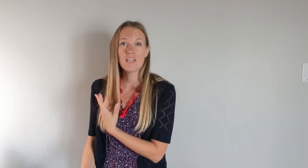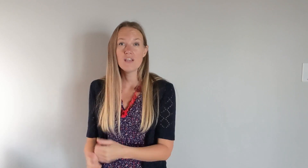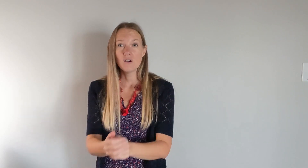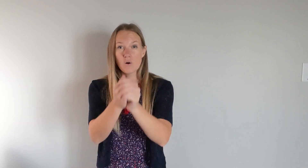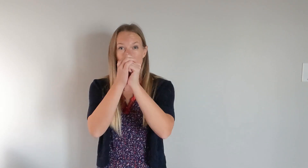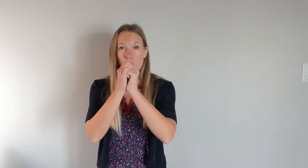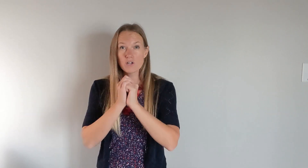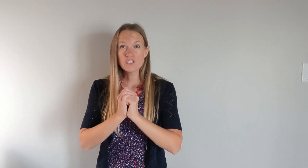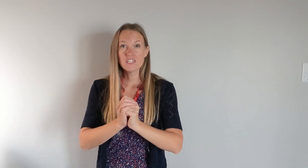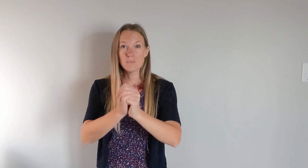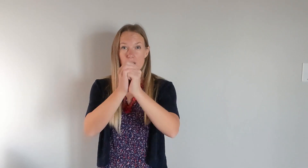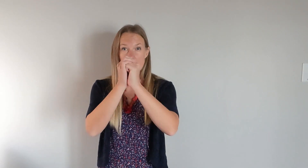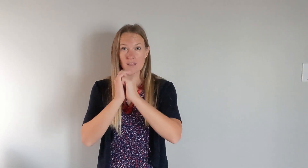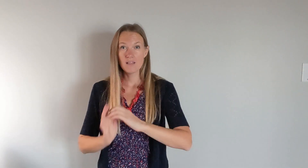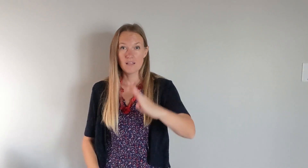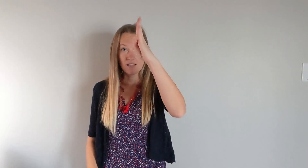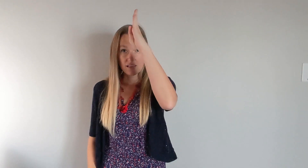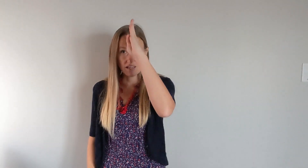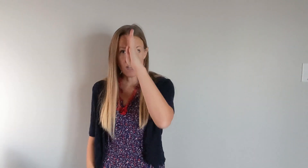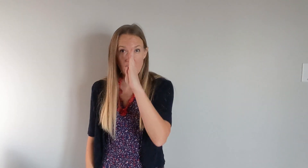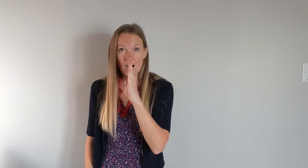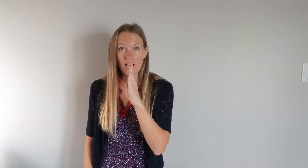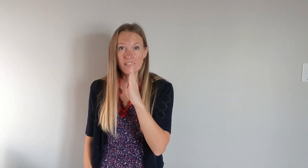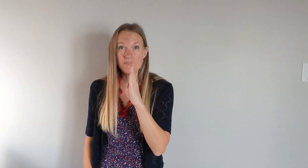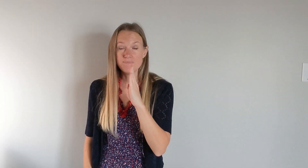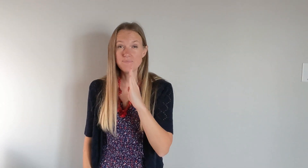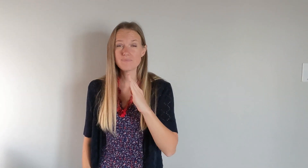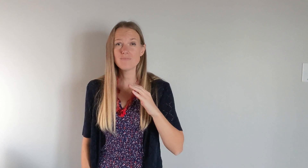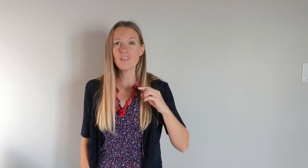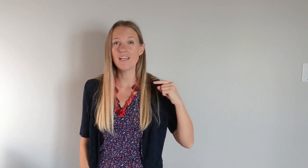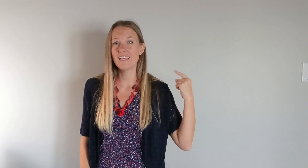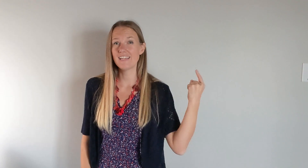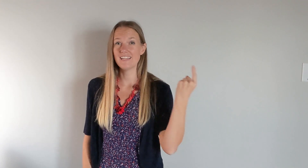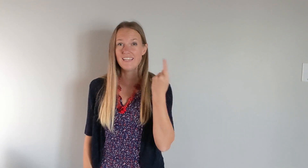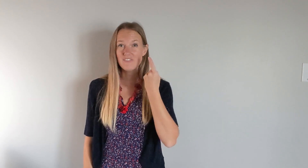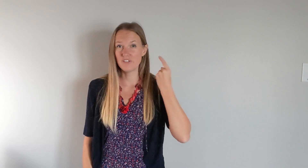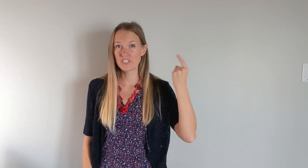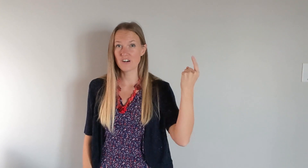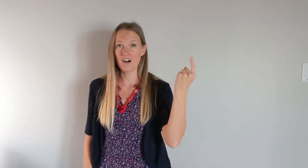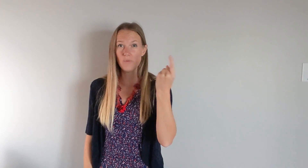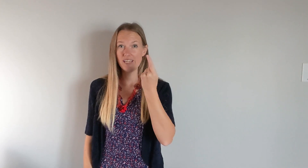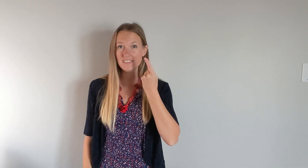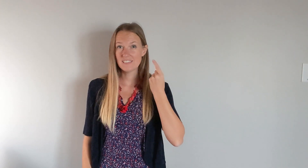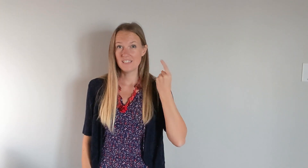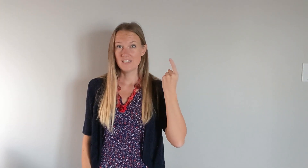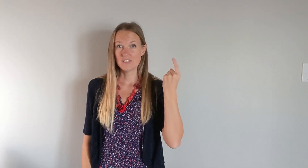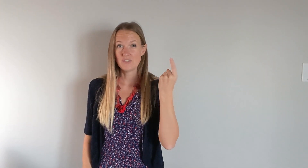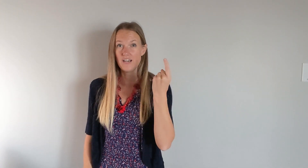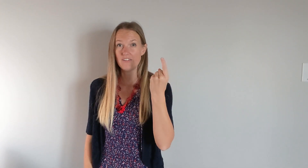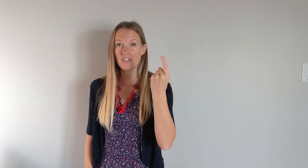We worship the God. And then in the future or always, so you have your